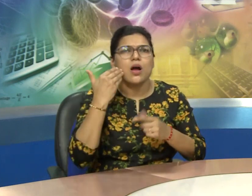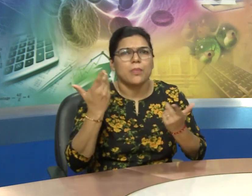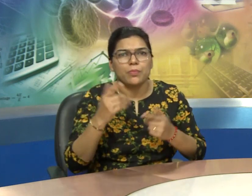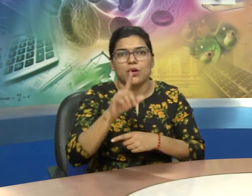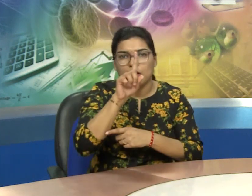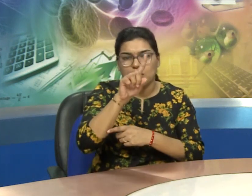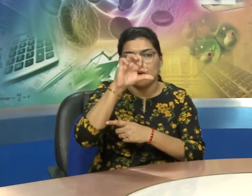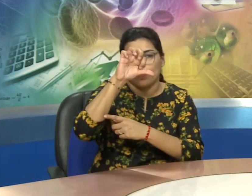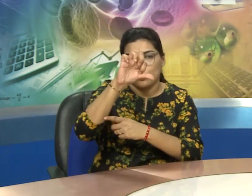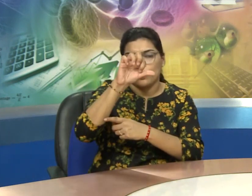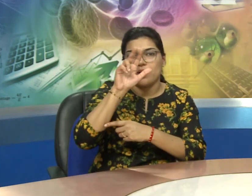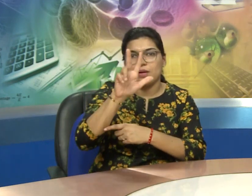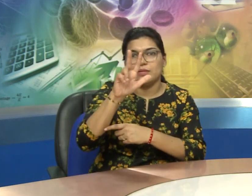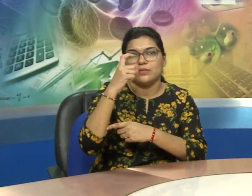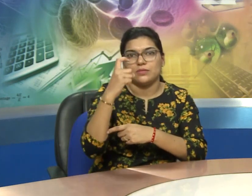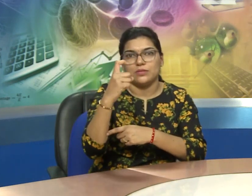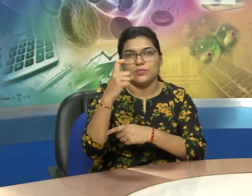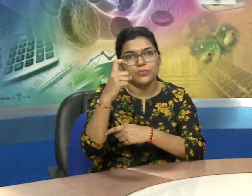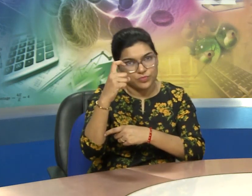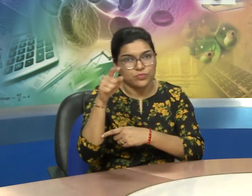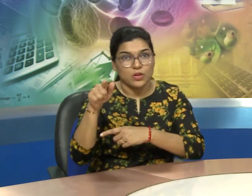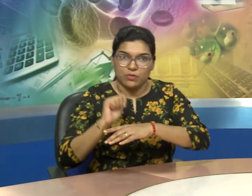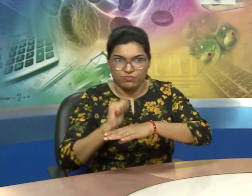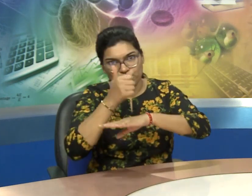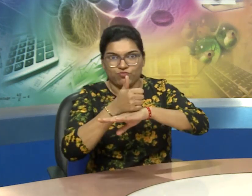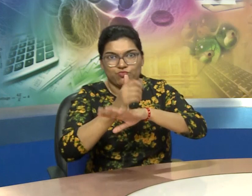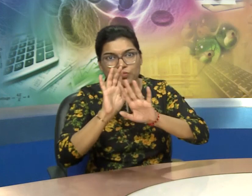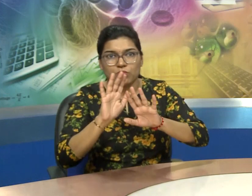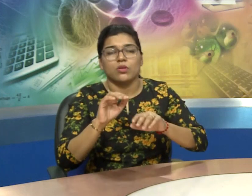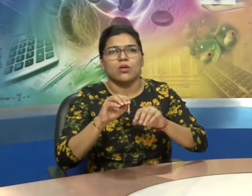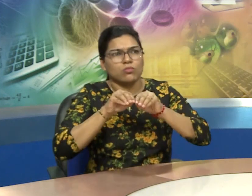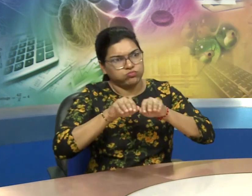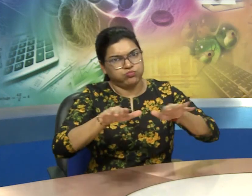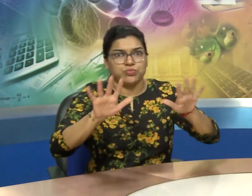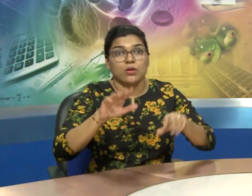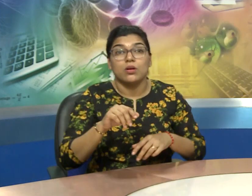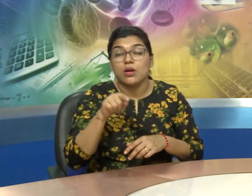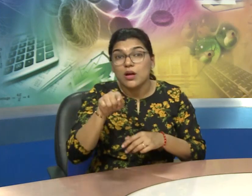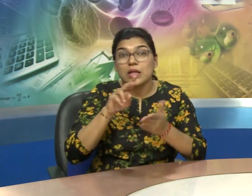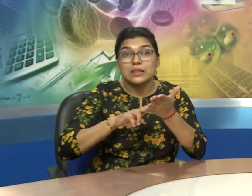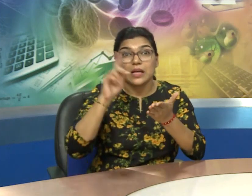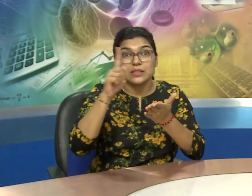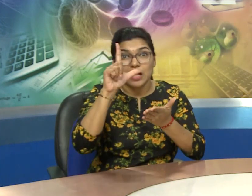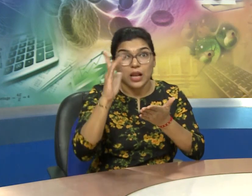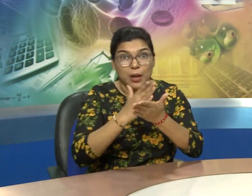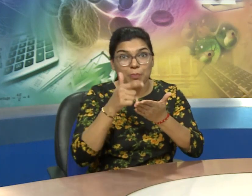According to the Harrods Librarian's Glossary in the year